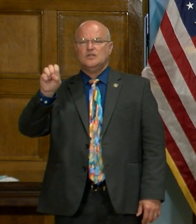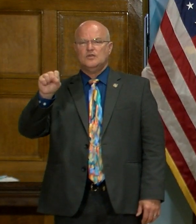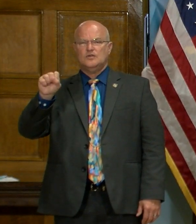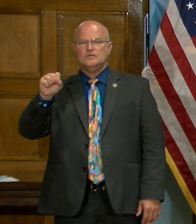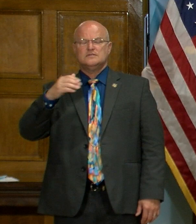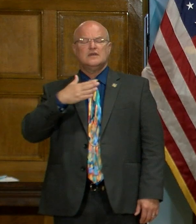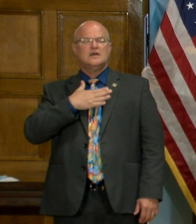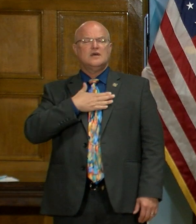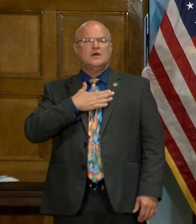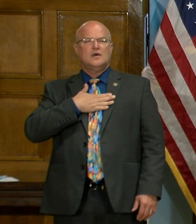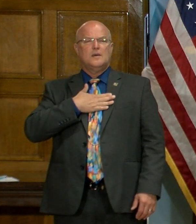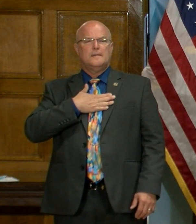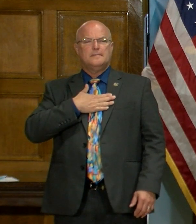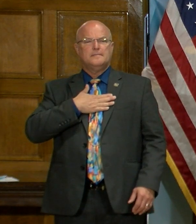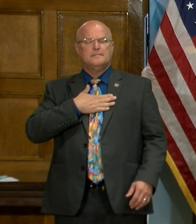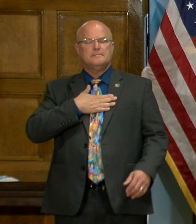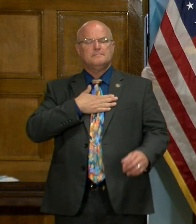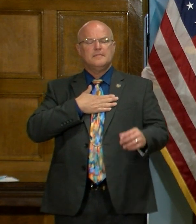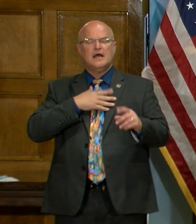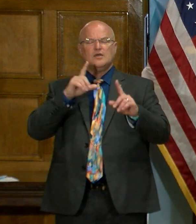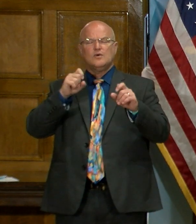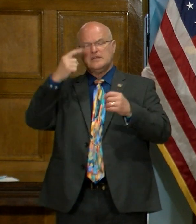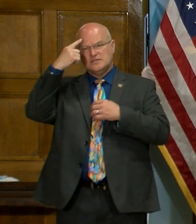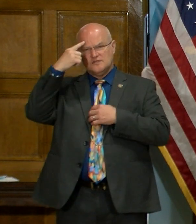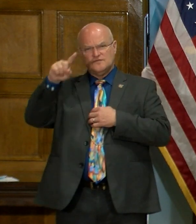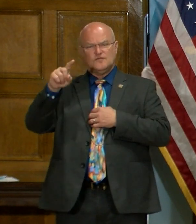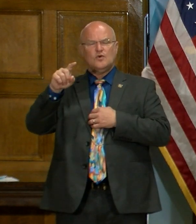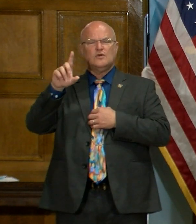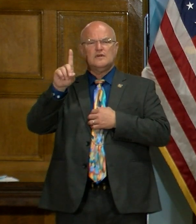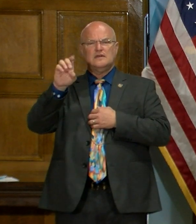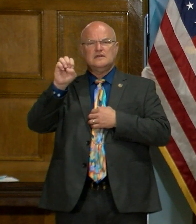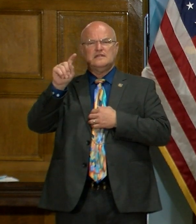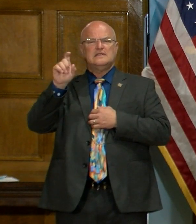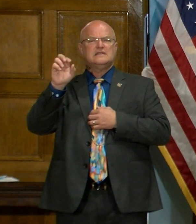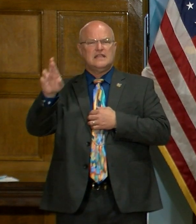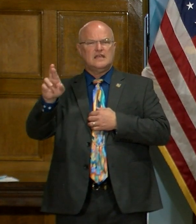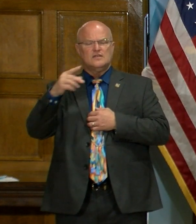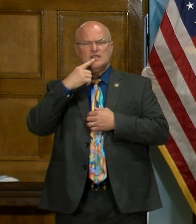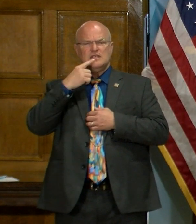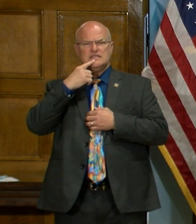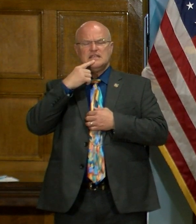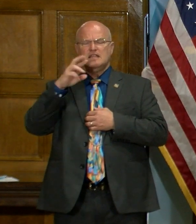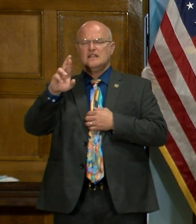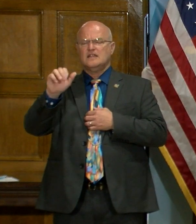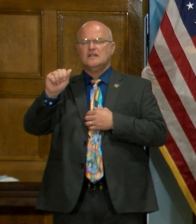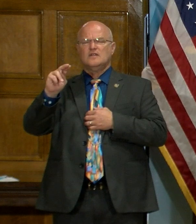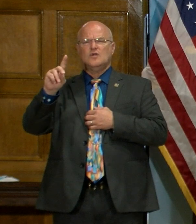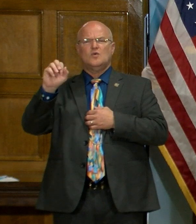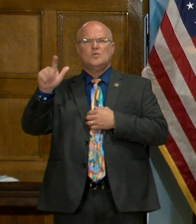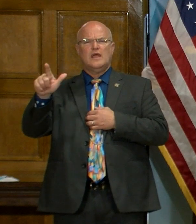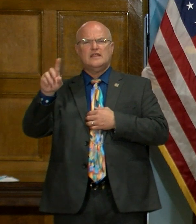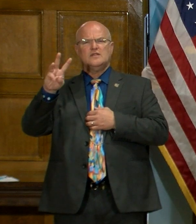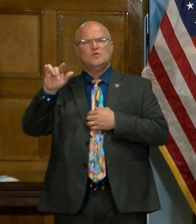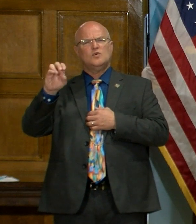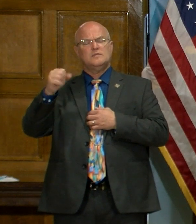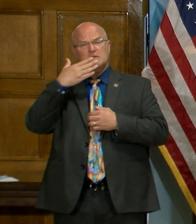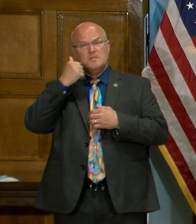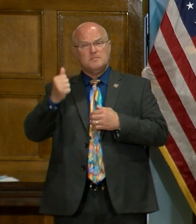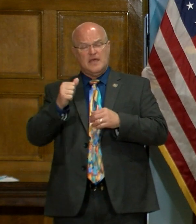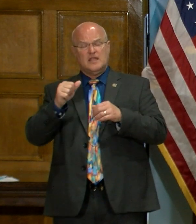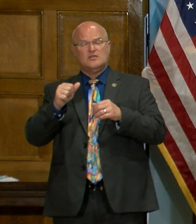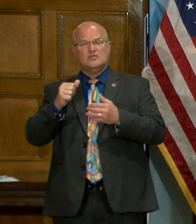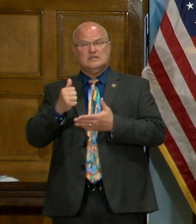for Director Keene. You mentioned that the Randall Williams facility is better equipped to deal with an outbreak because of their